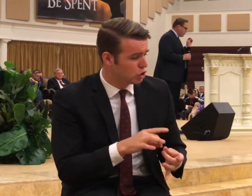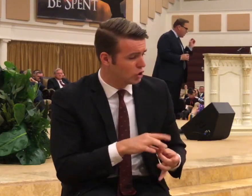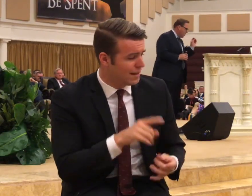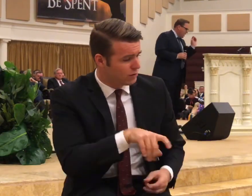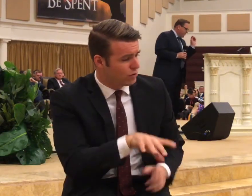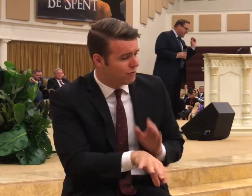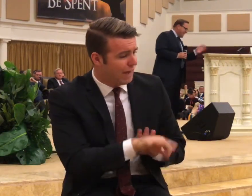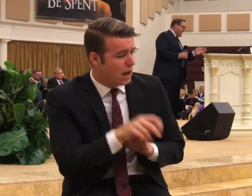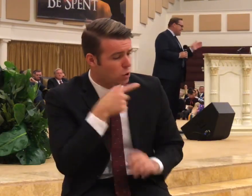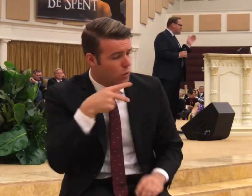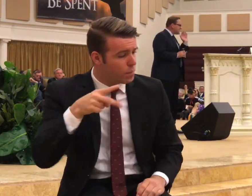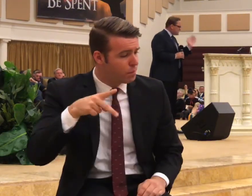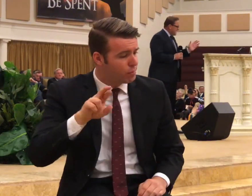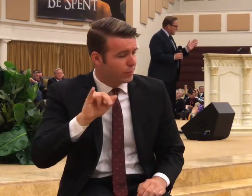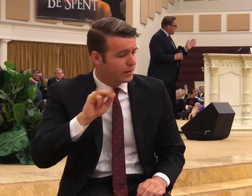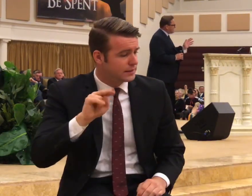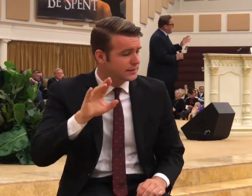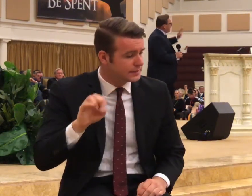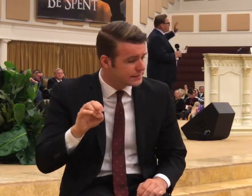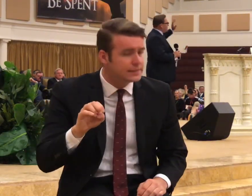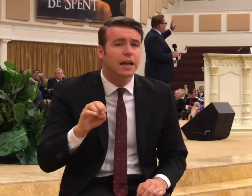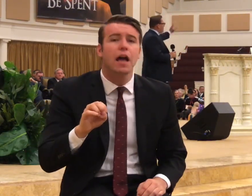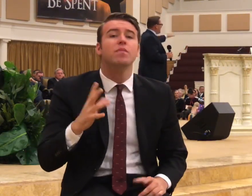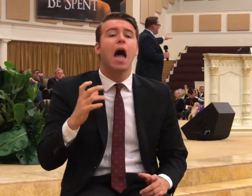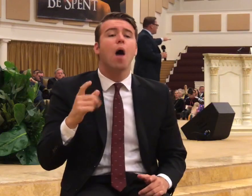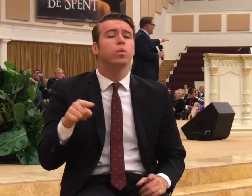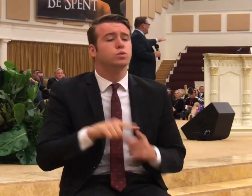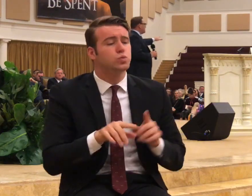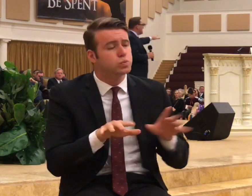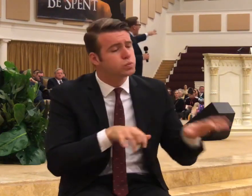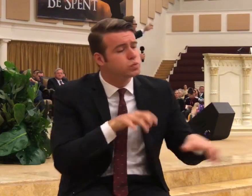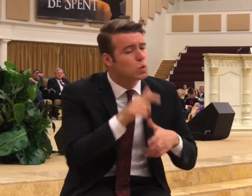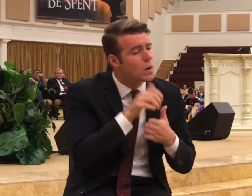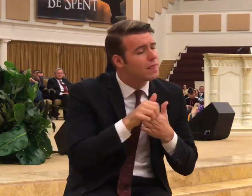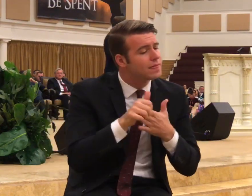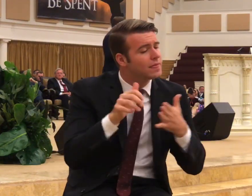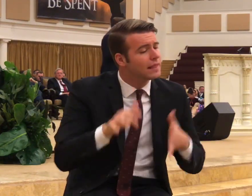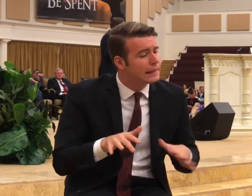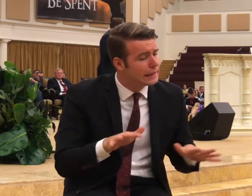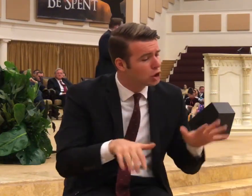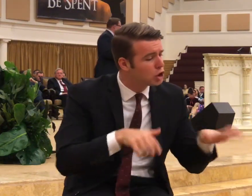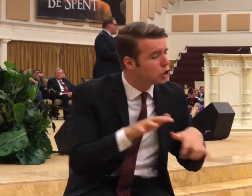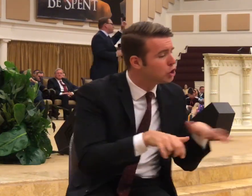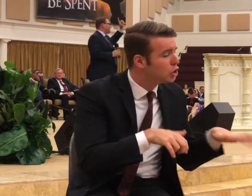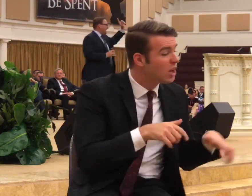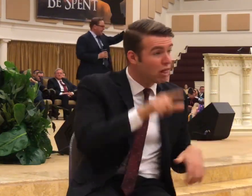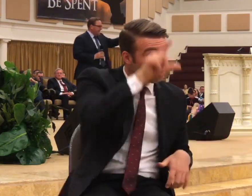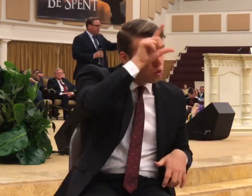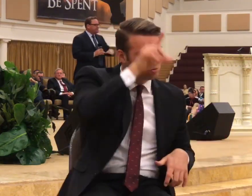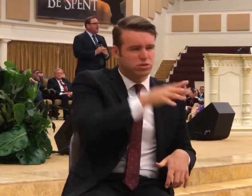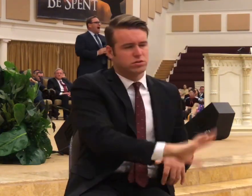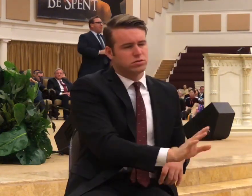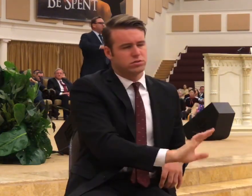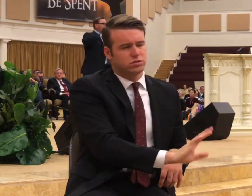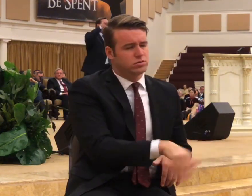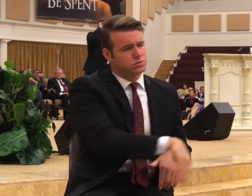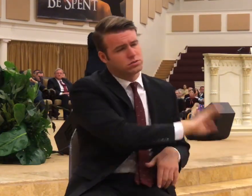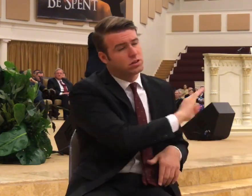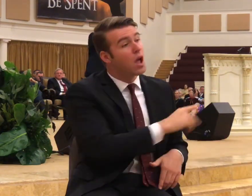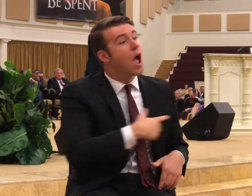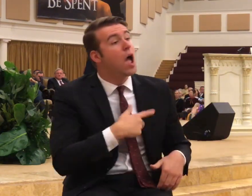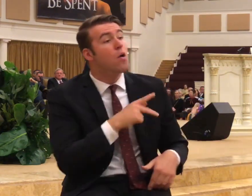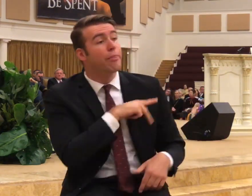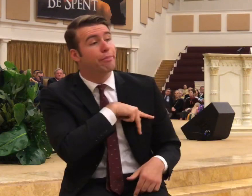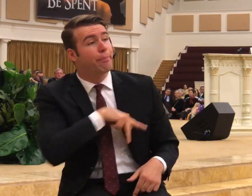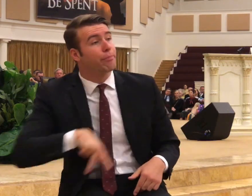those that were the king's seed. He said, I don't want you to go get a bunch of leaders. I want you to go, losers, I want you to get leaders. I want you to go get